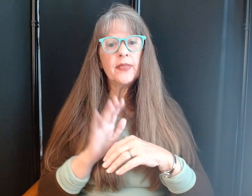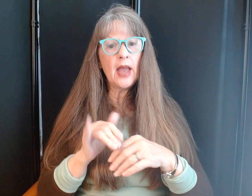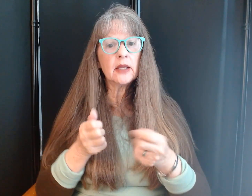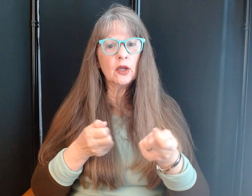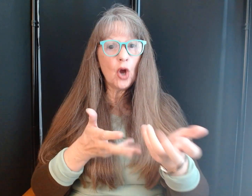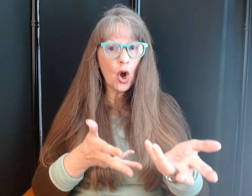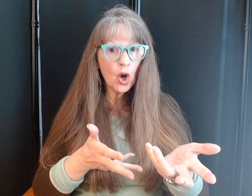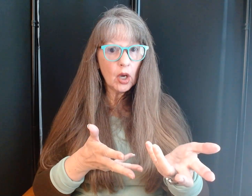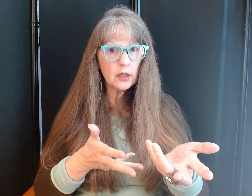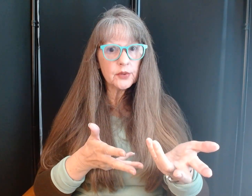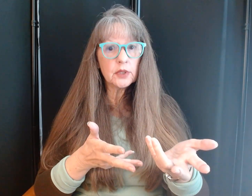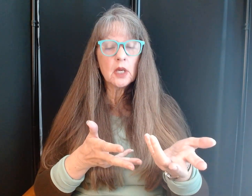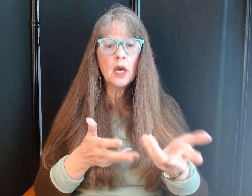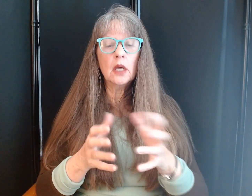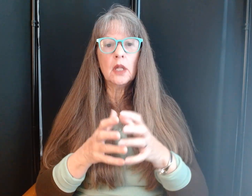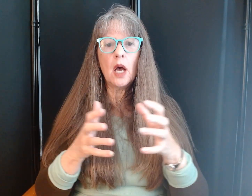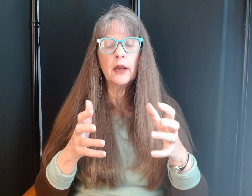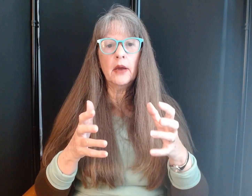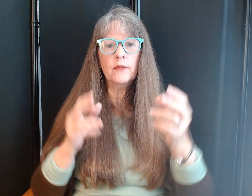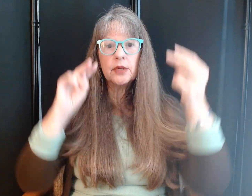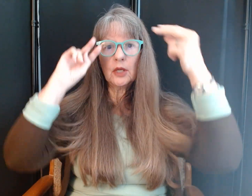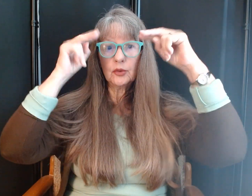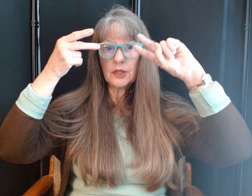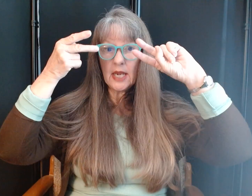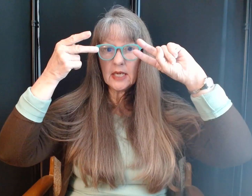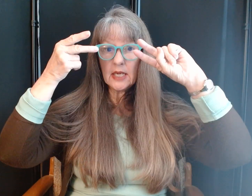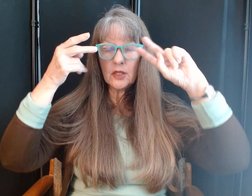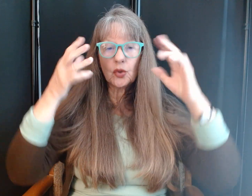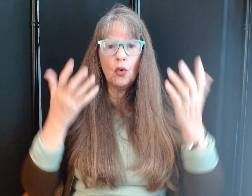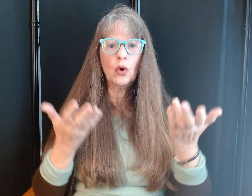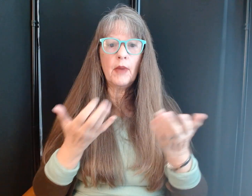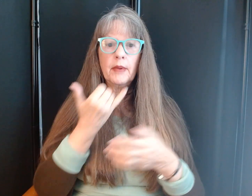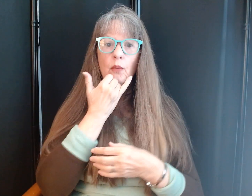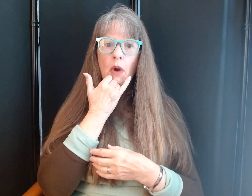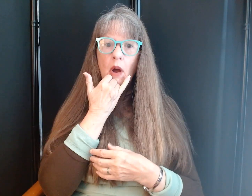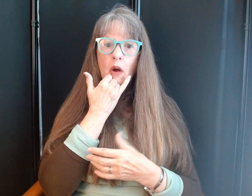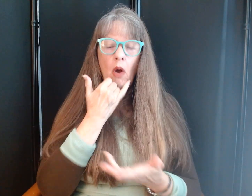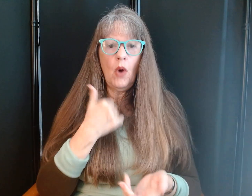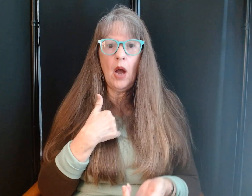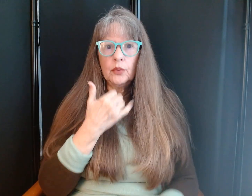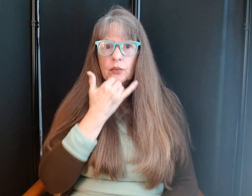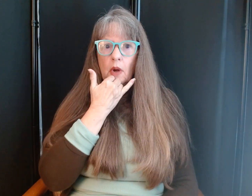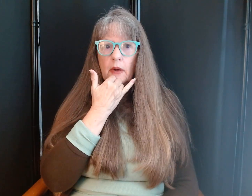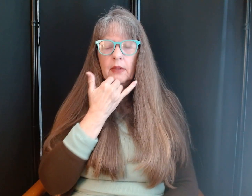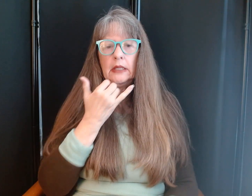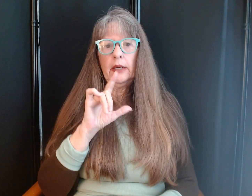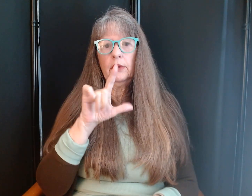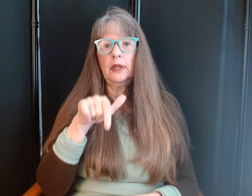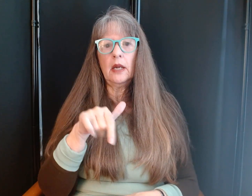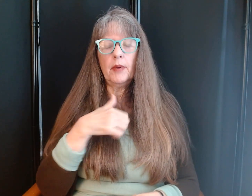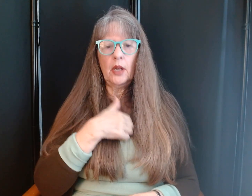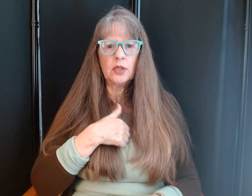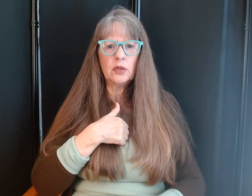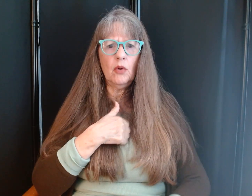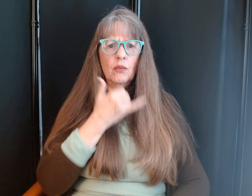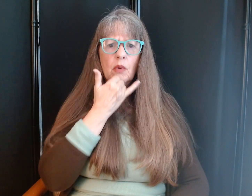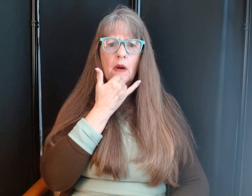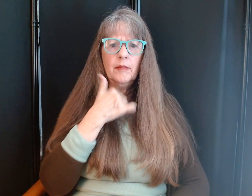that can cause a lot of misunderstandings, or maybe wrong. Oh, I was wrong. And then later you got to apologize. Oh, wrong